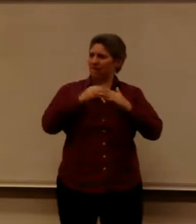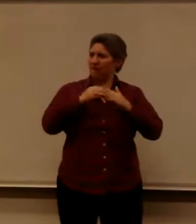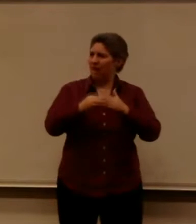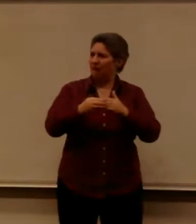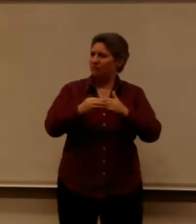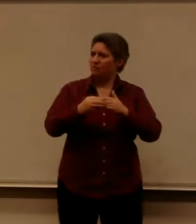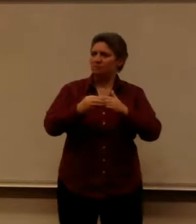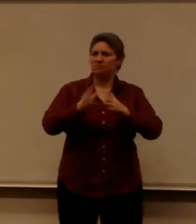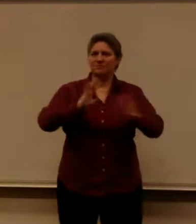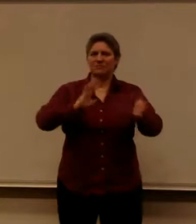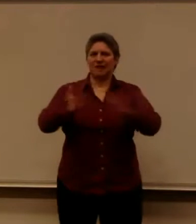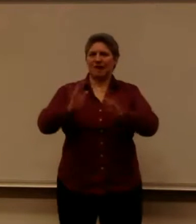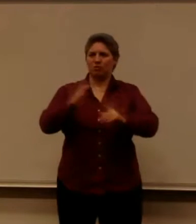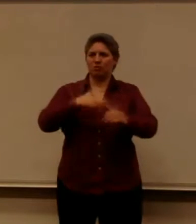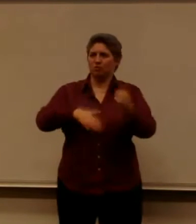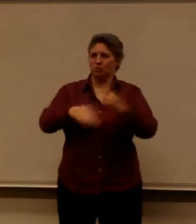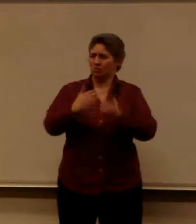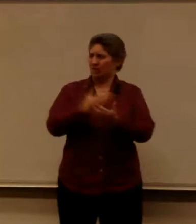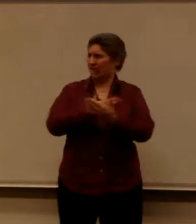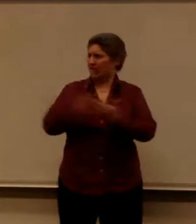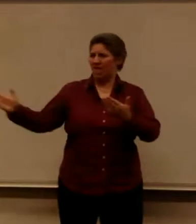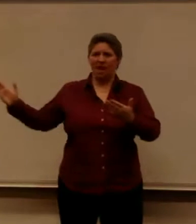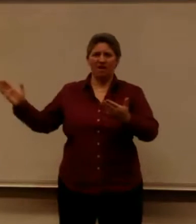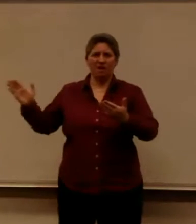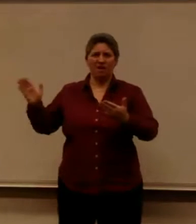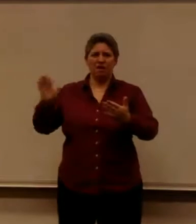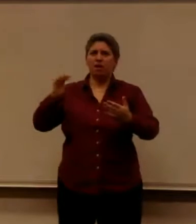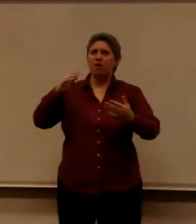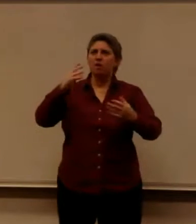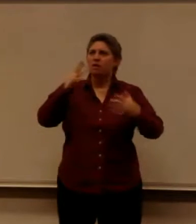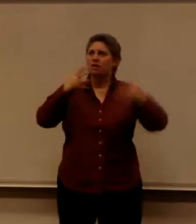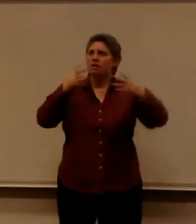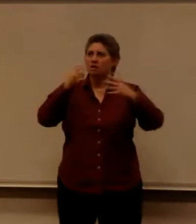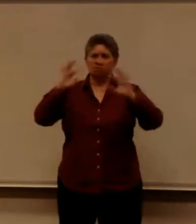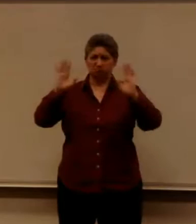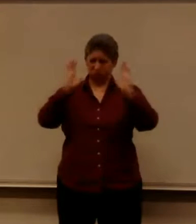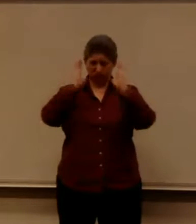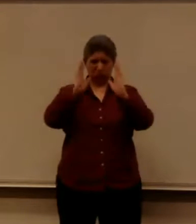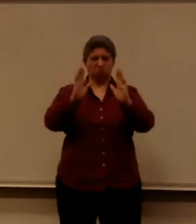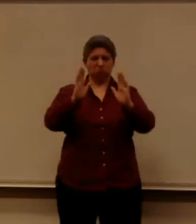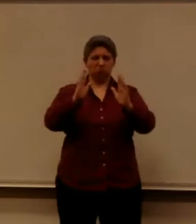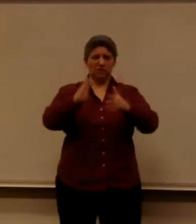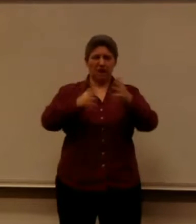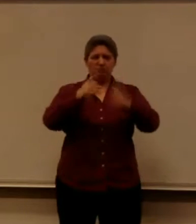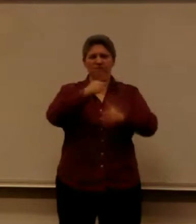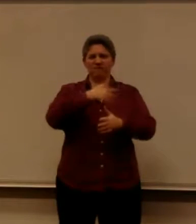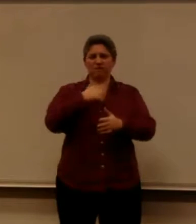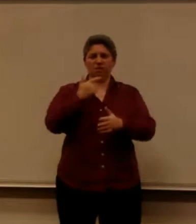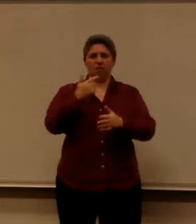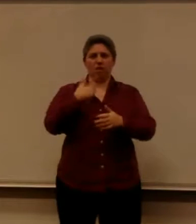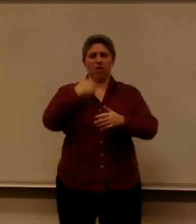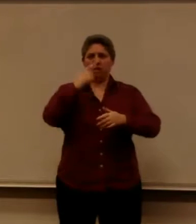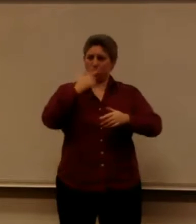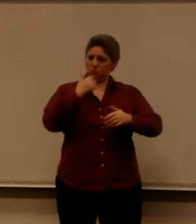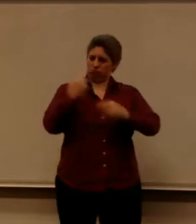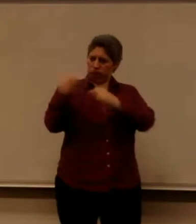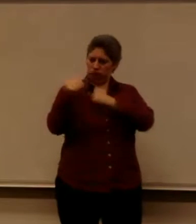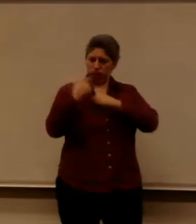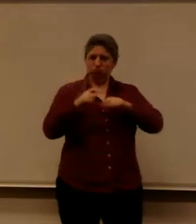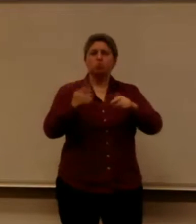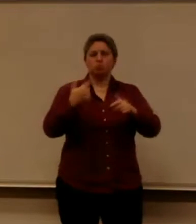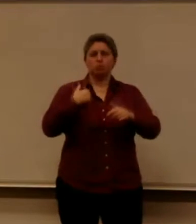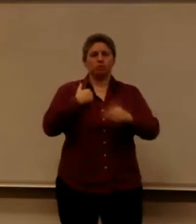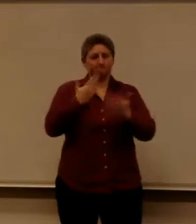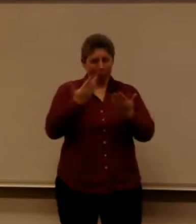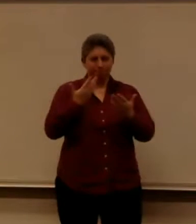The Scottish Government felt that because BDA is deaf-led, the voice of the sign language using community, that we would be